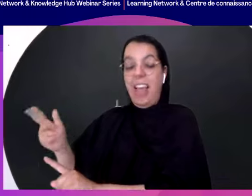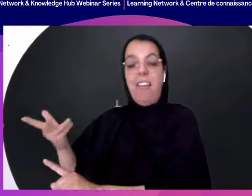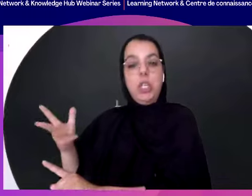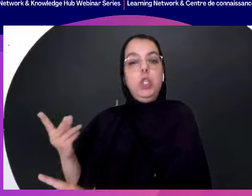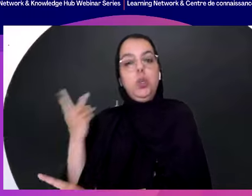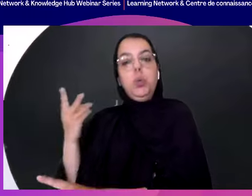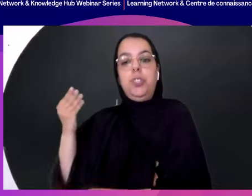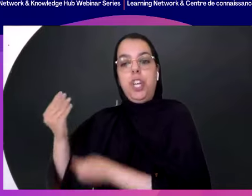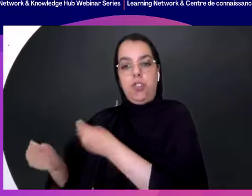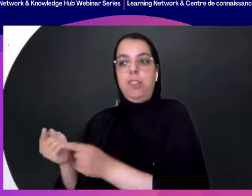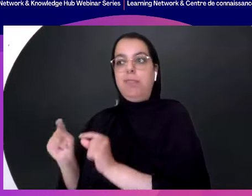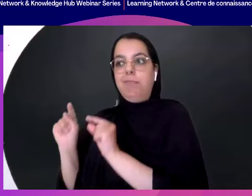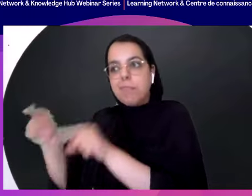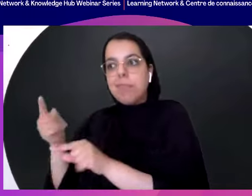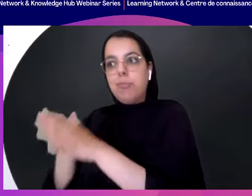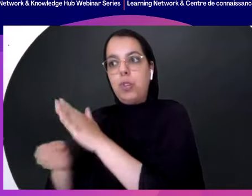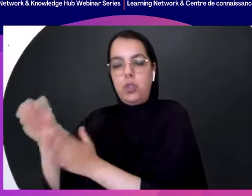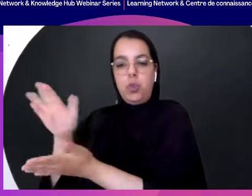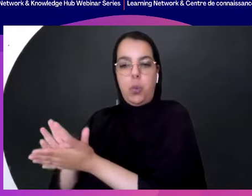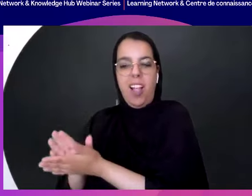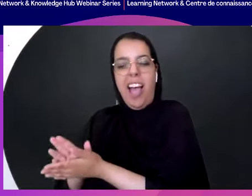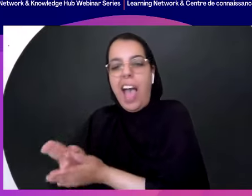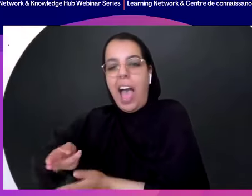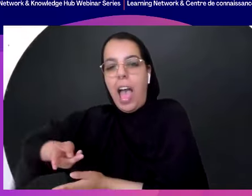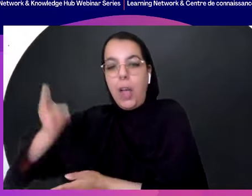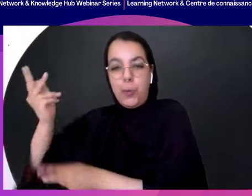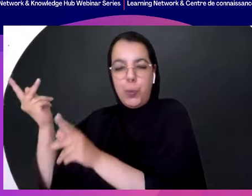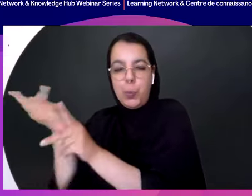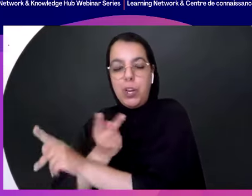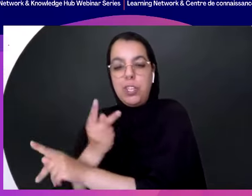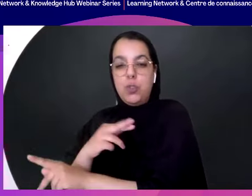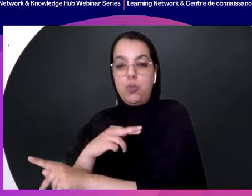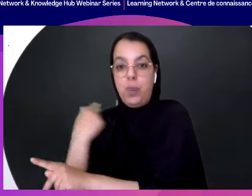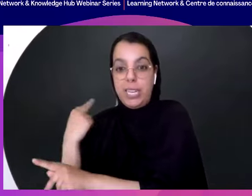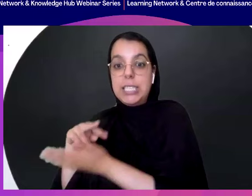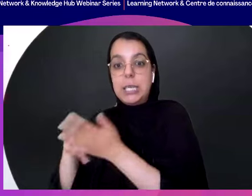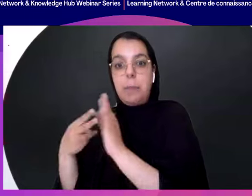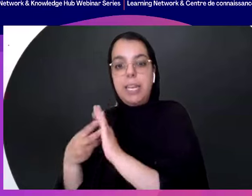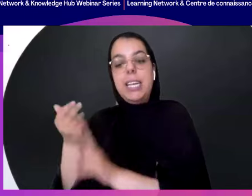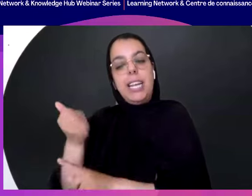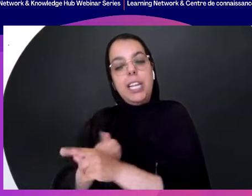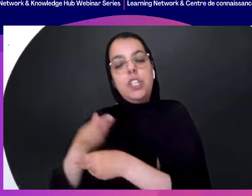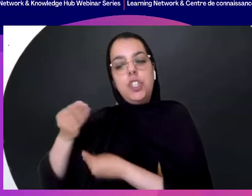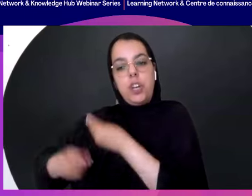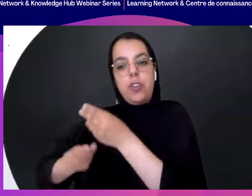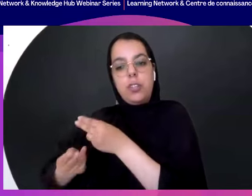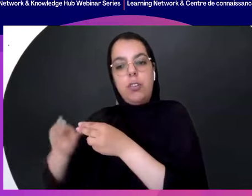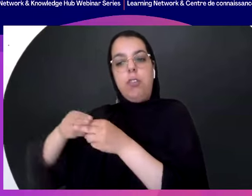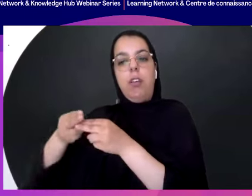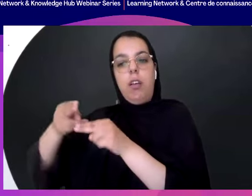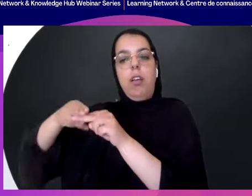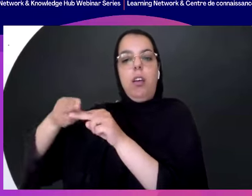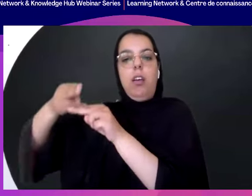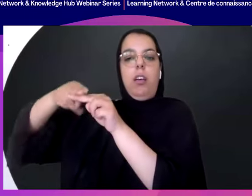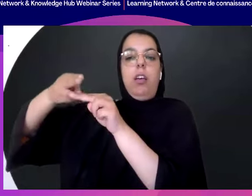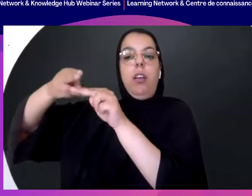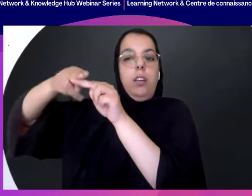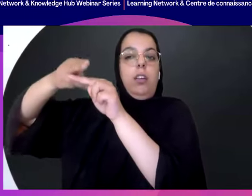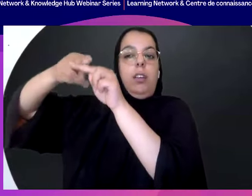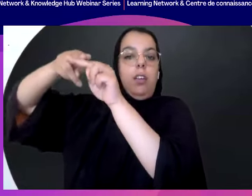the risk associated with residential schools might actually accumulate across generations, which is important when we think about the fact that